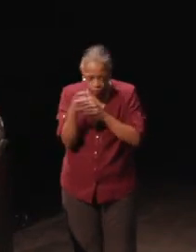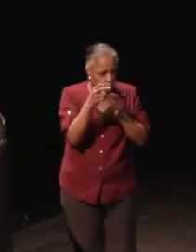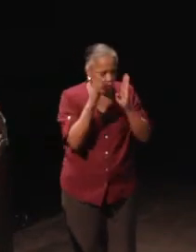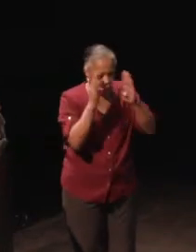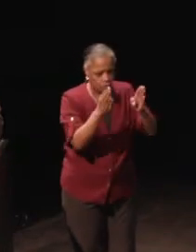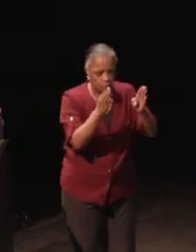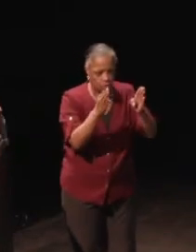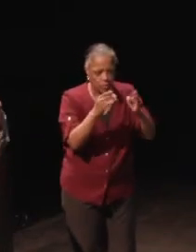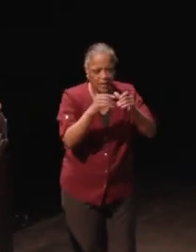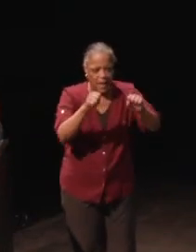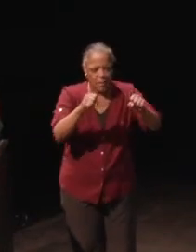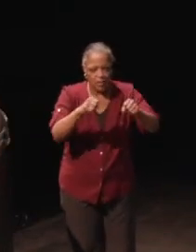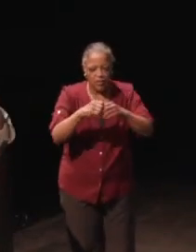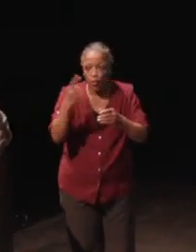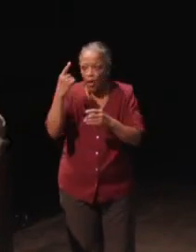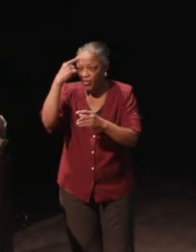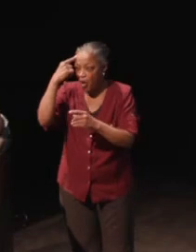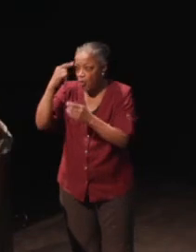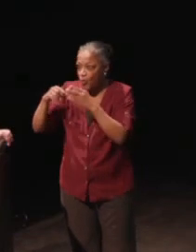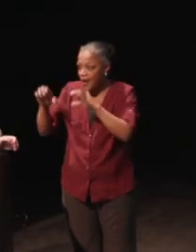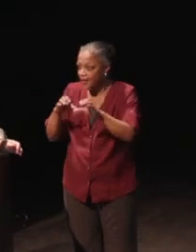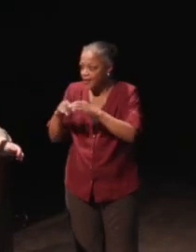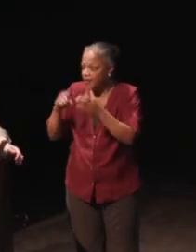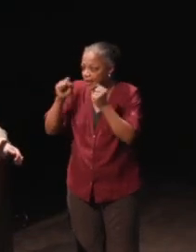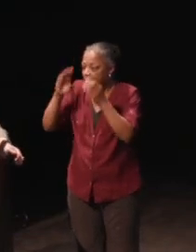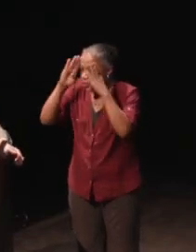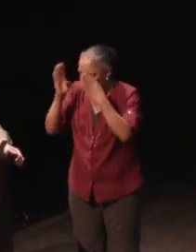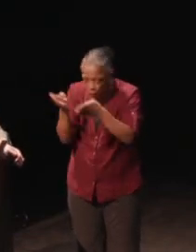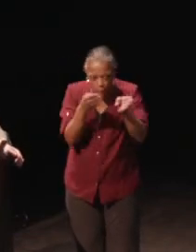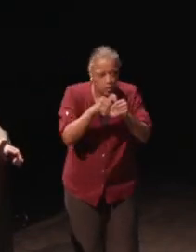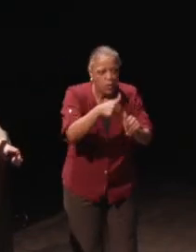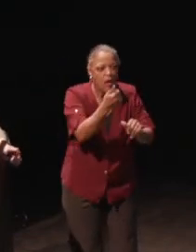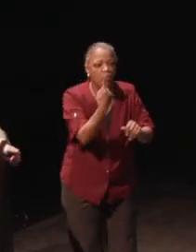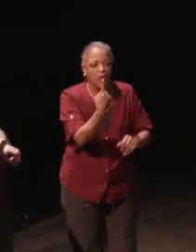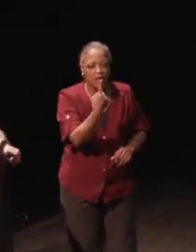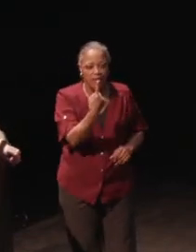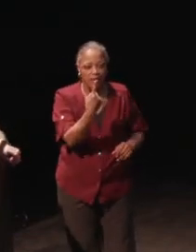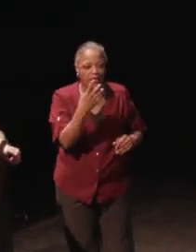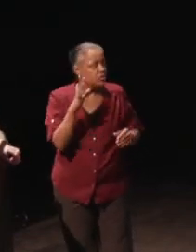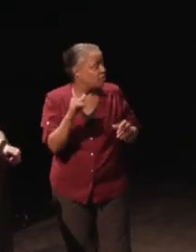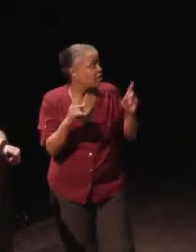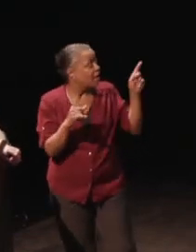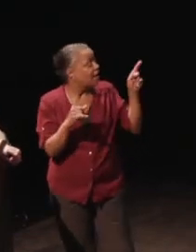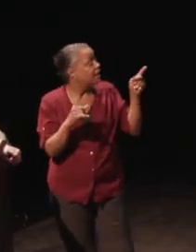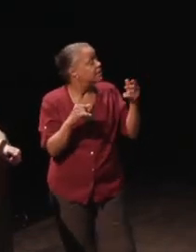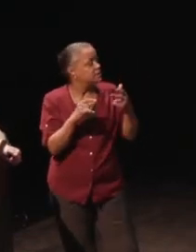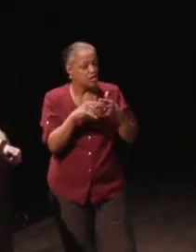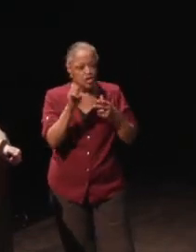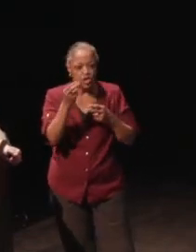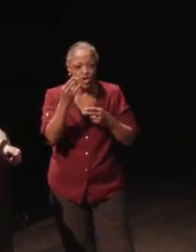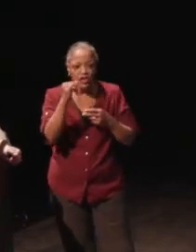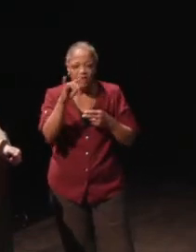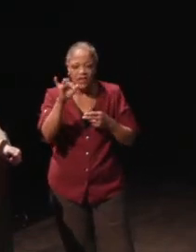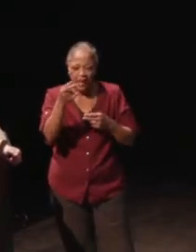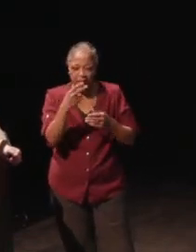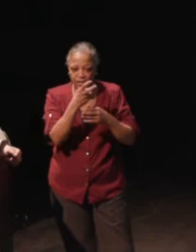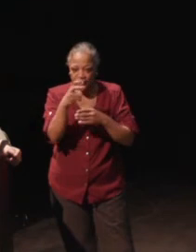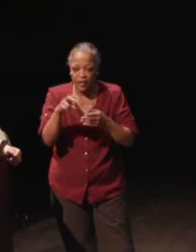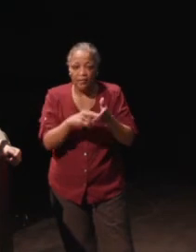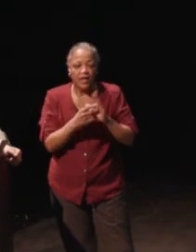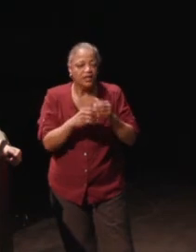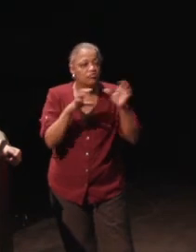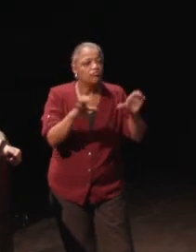one thought, one activity to another. And so we're talking about